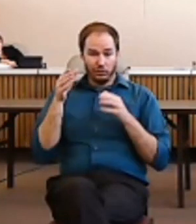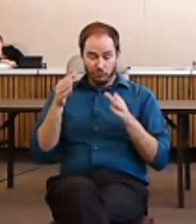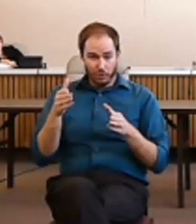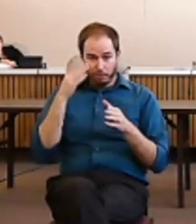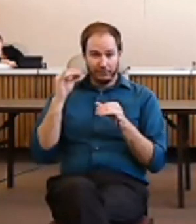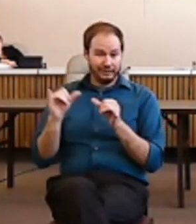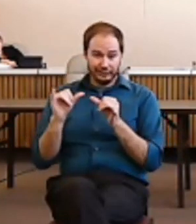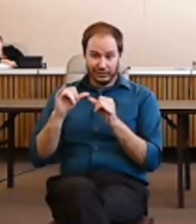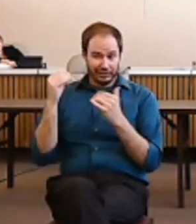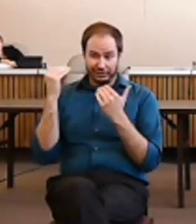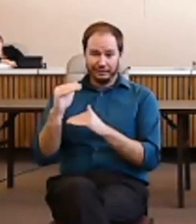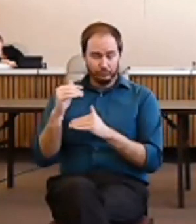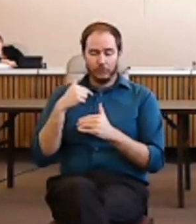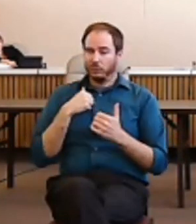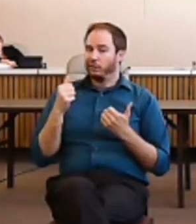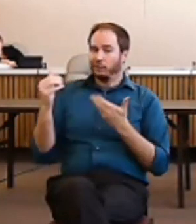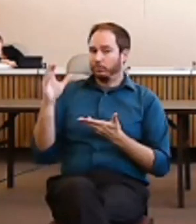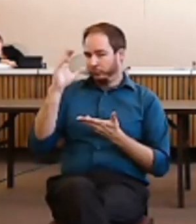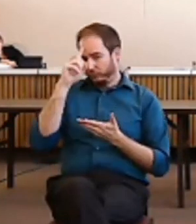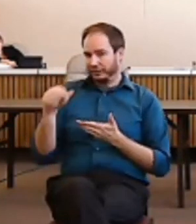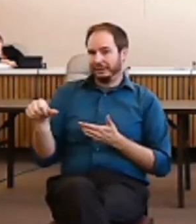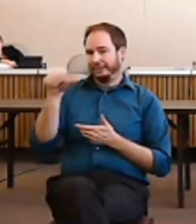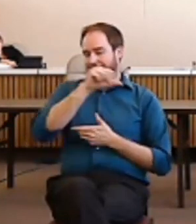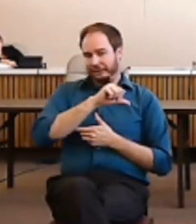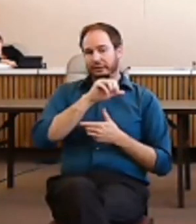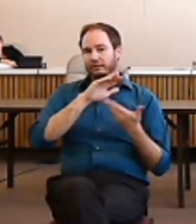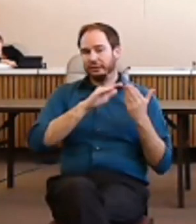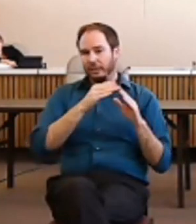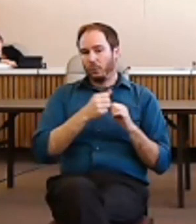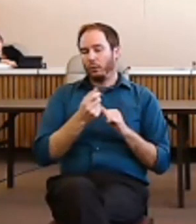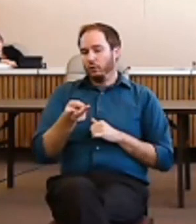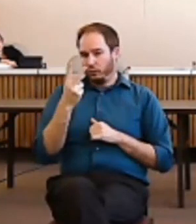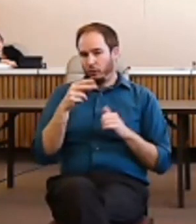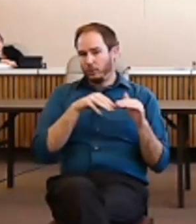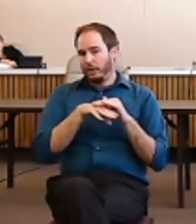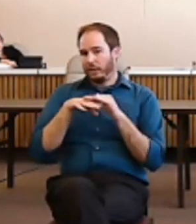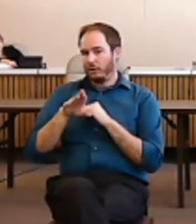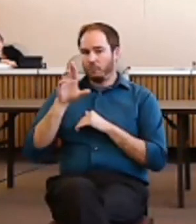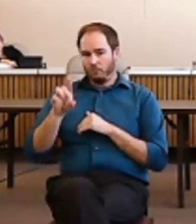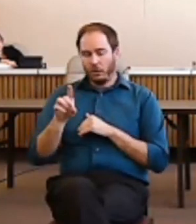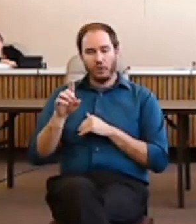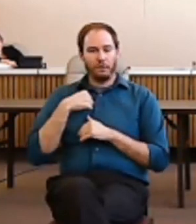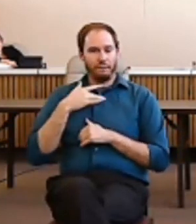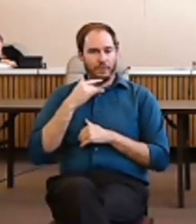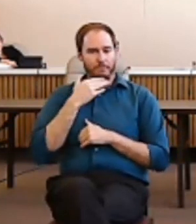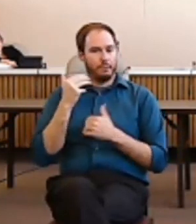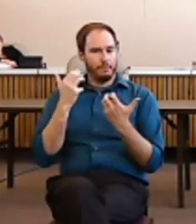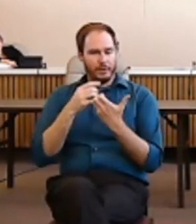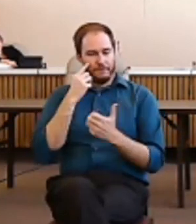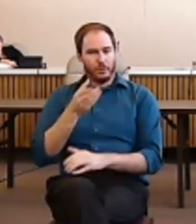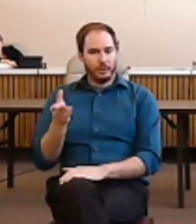size constraints, then pursue a different parcel in town where 2 access roads is conducive.